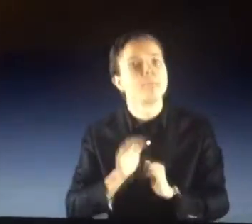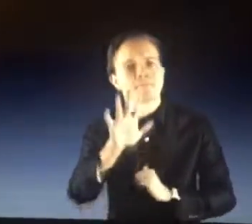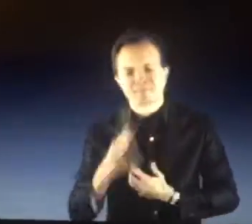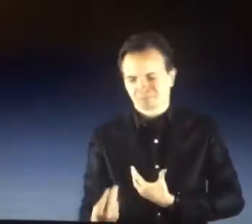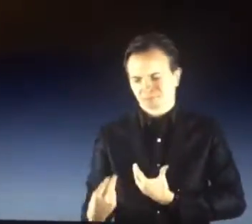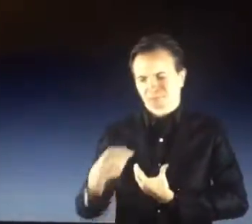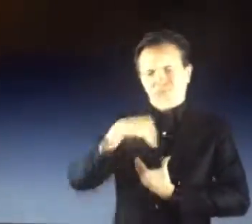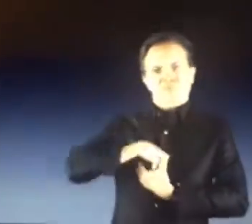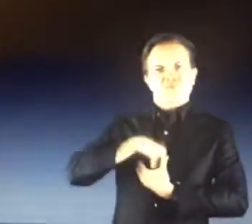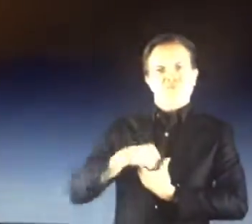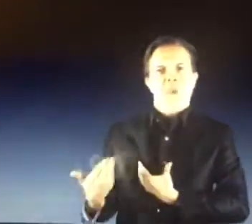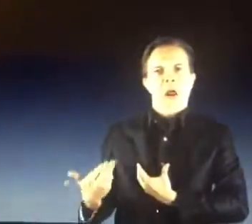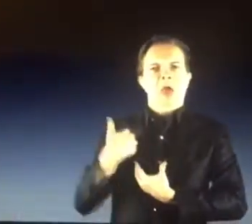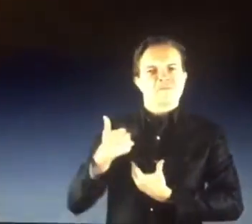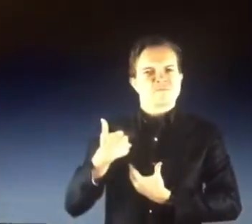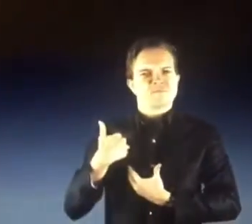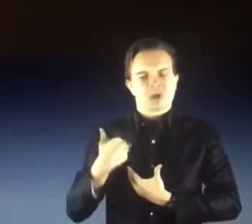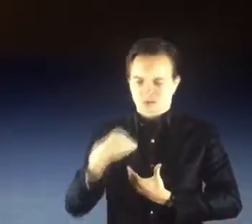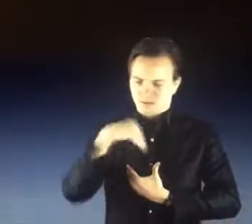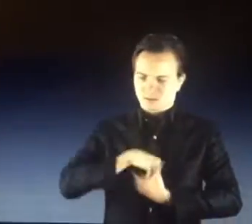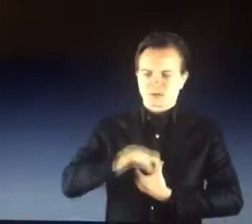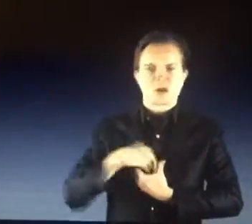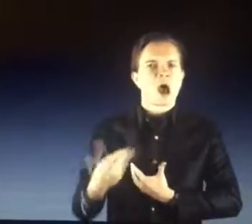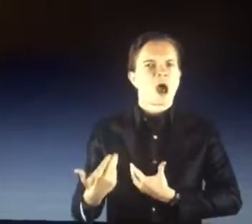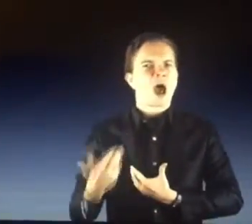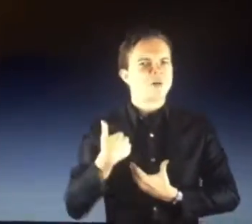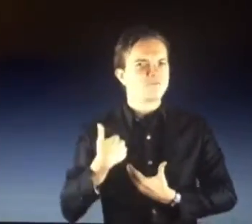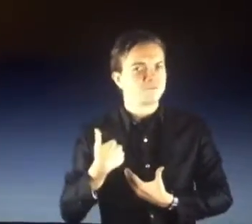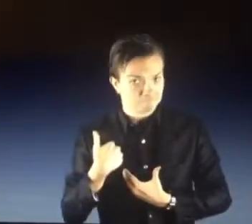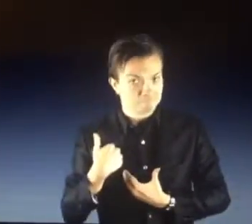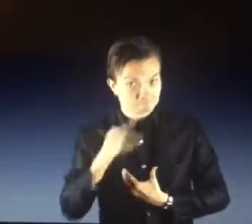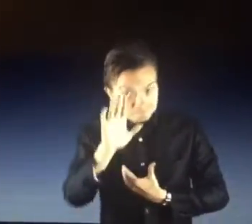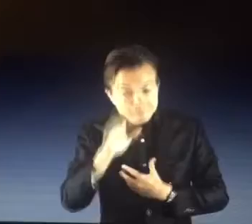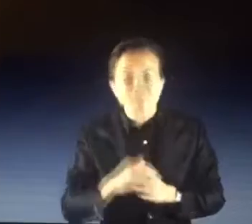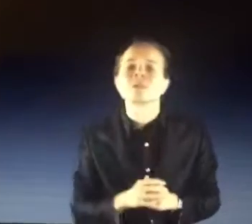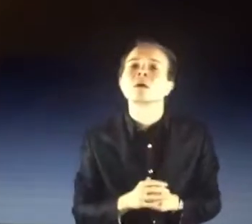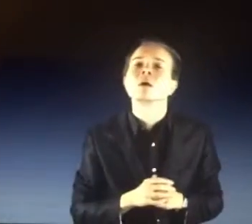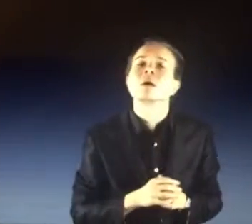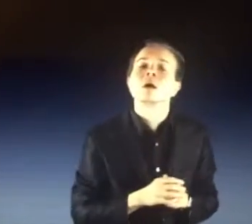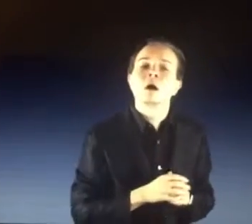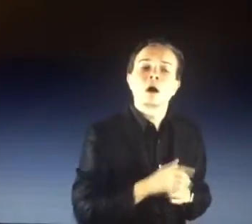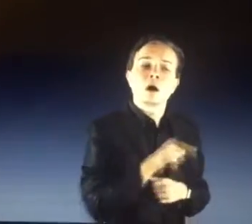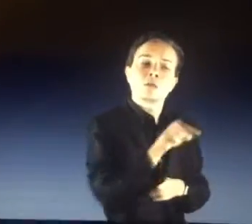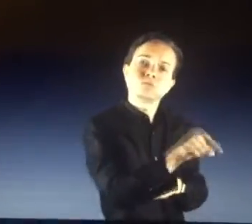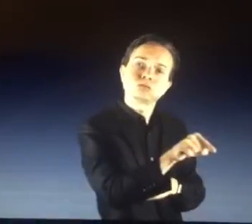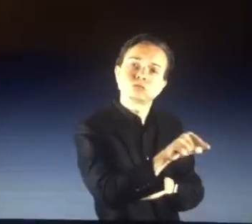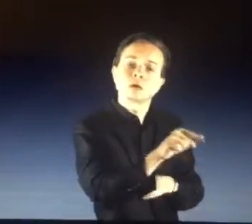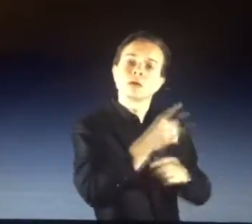how do we talk about, this is how we're going to assign talent now.